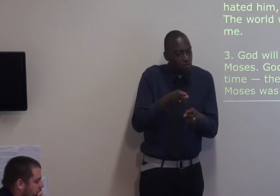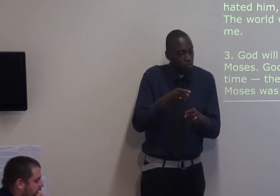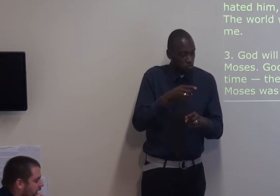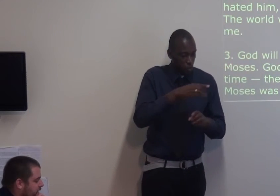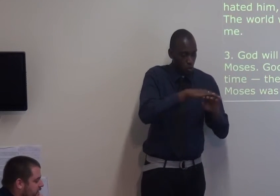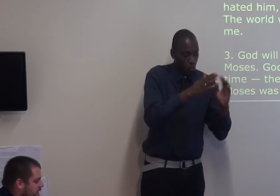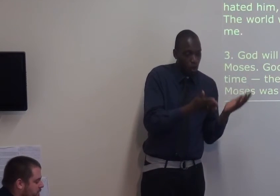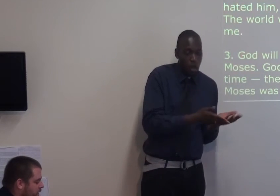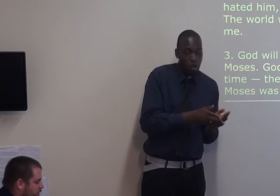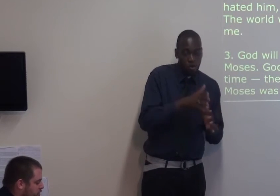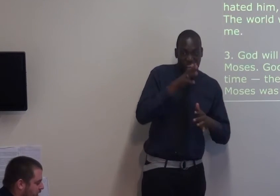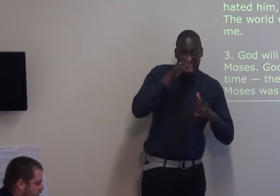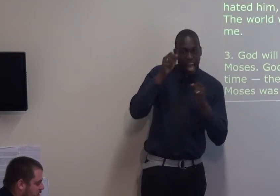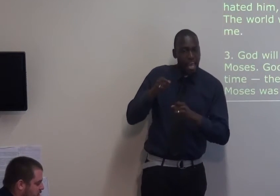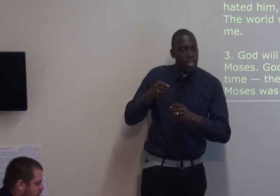They hated him and they were jealous.